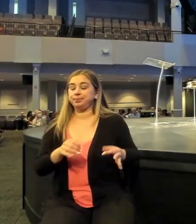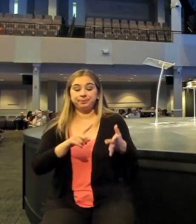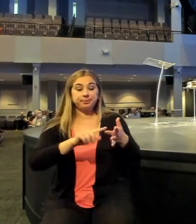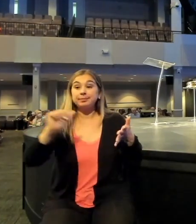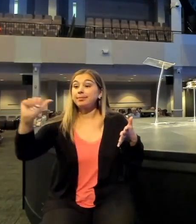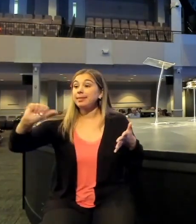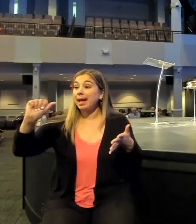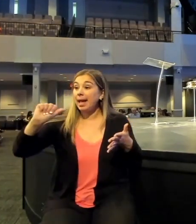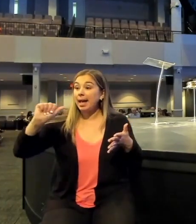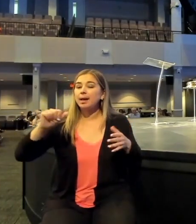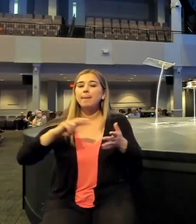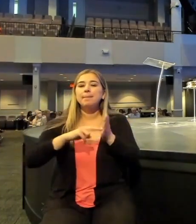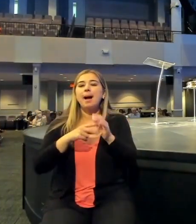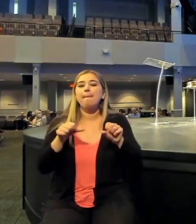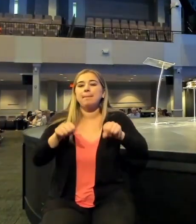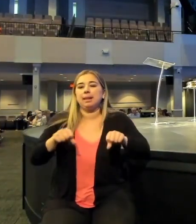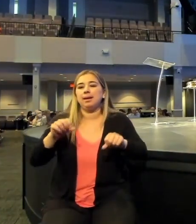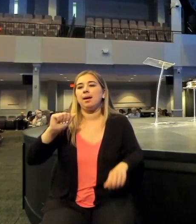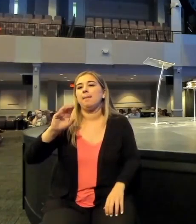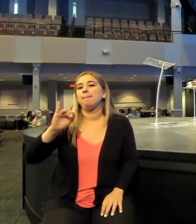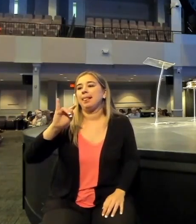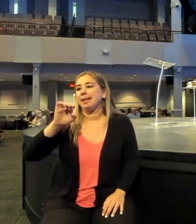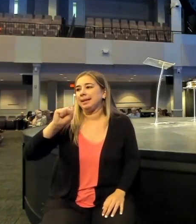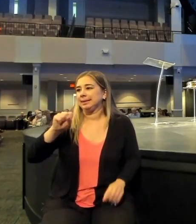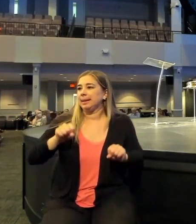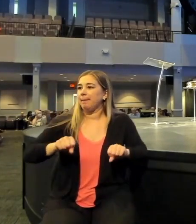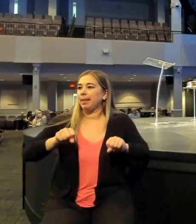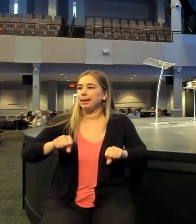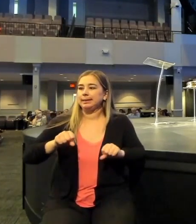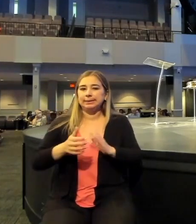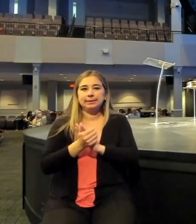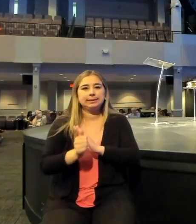stands for abilities.